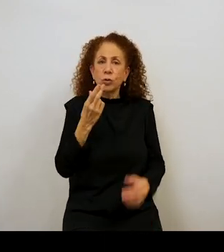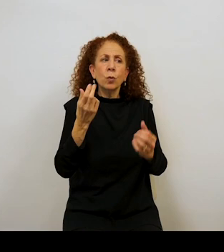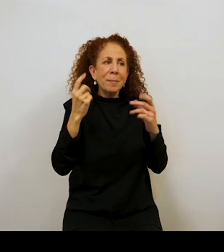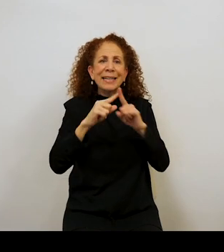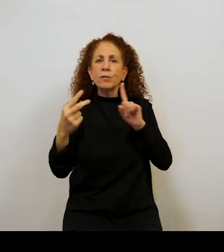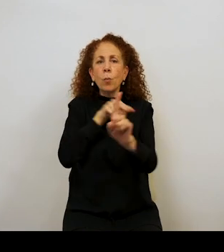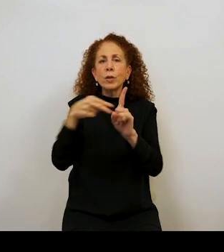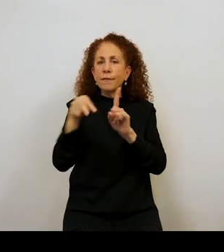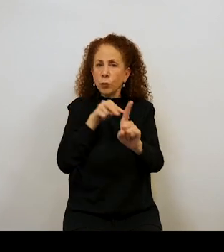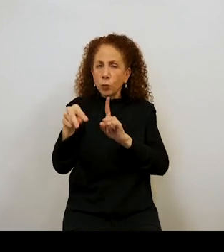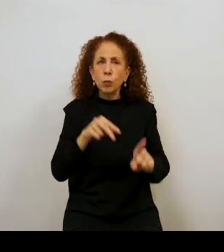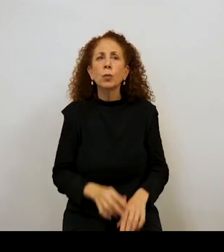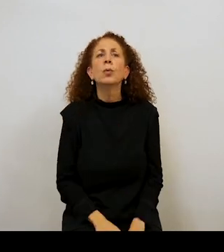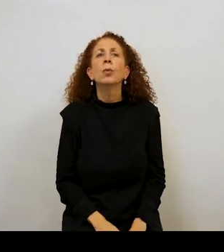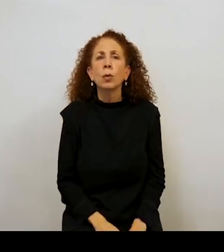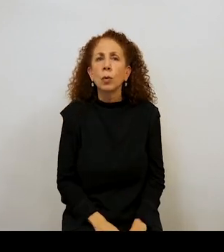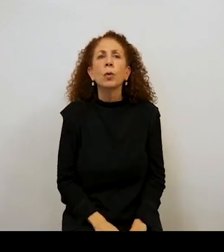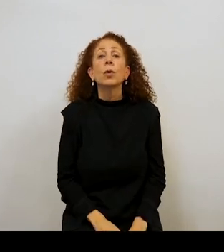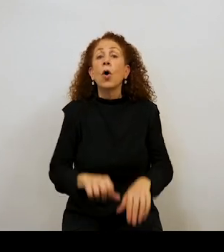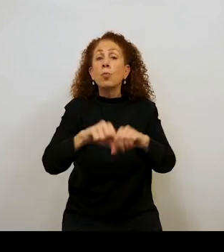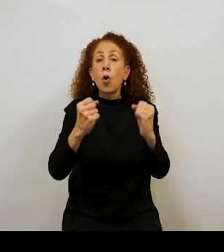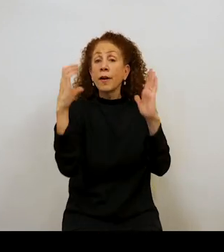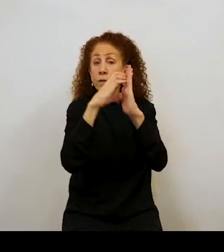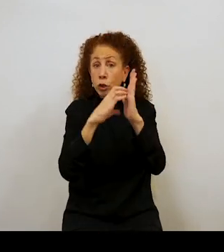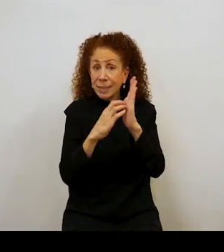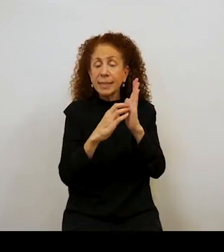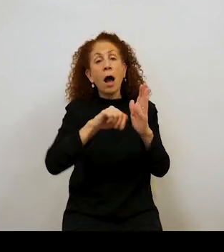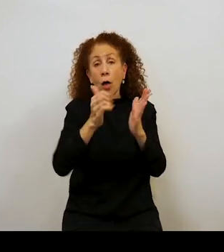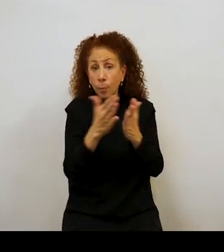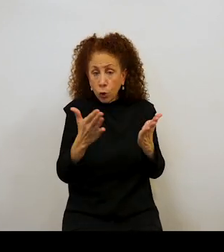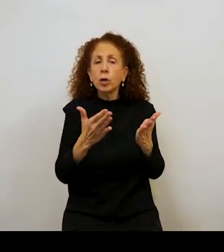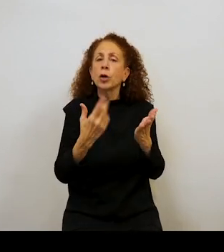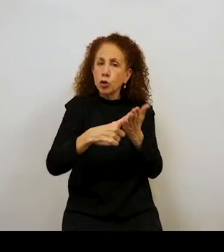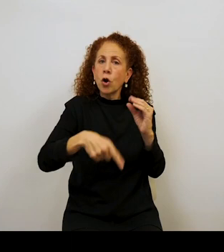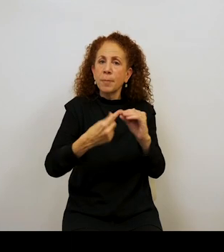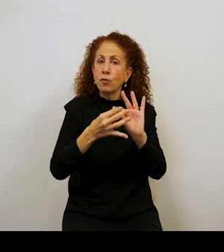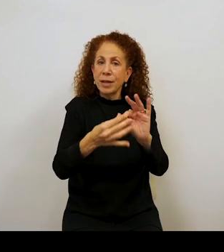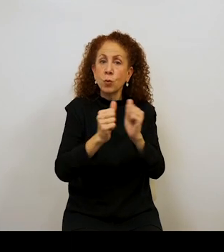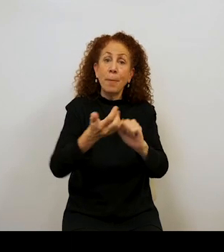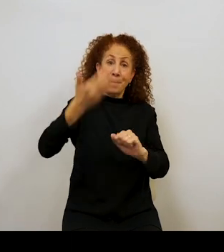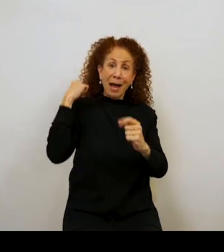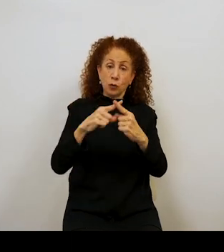points of view. Broken Verses is also tracing a relationship between the past and the